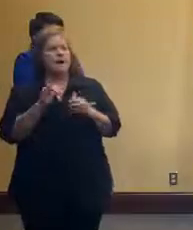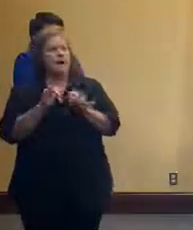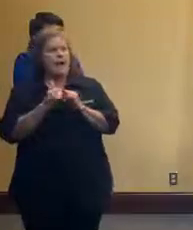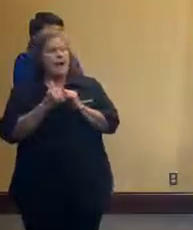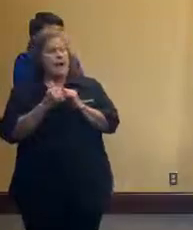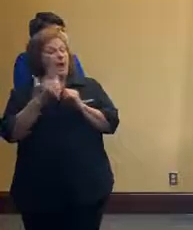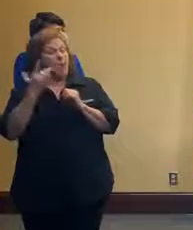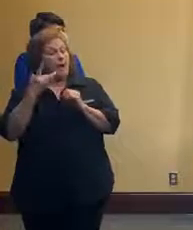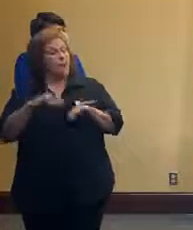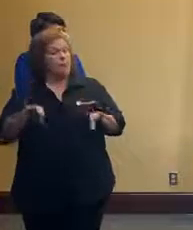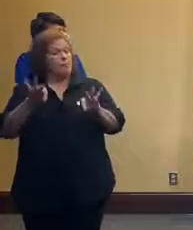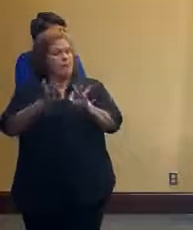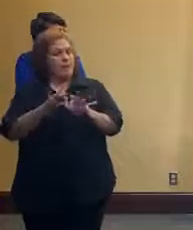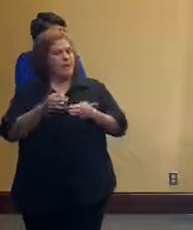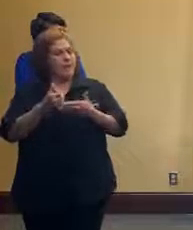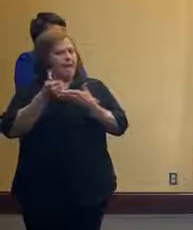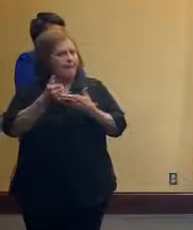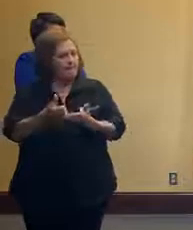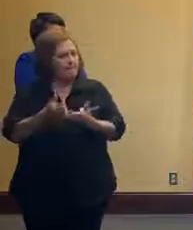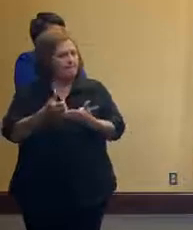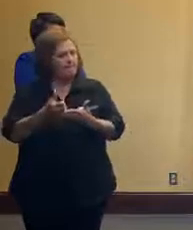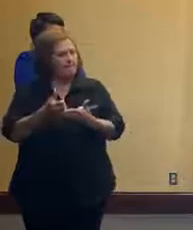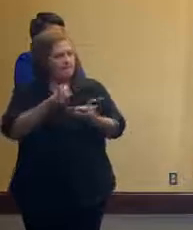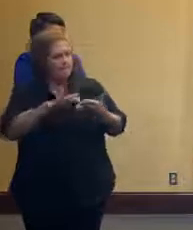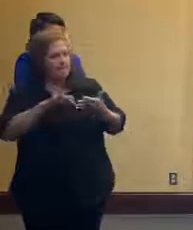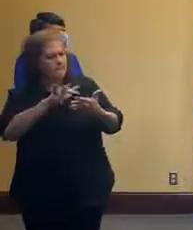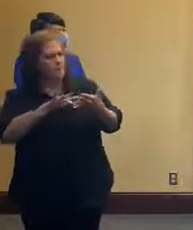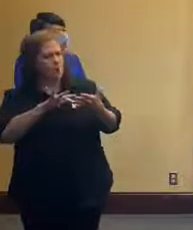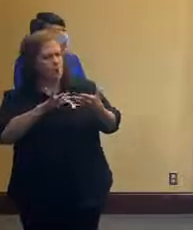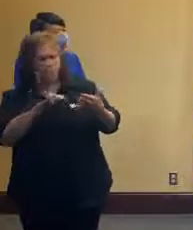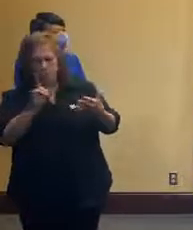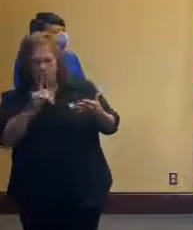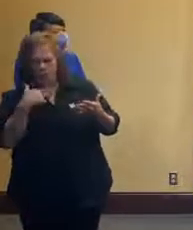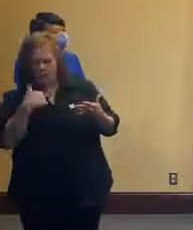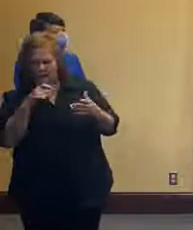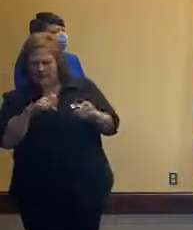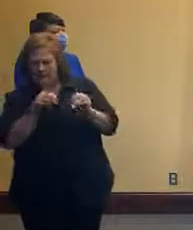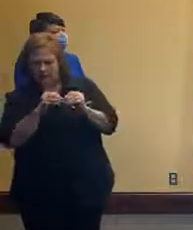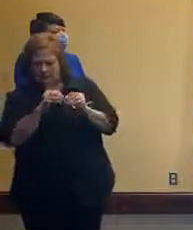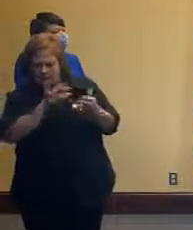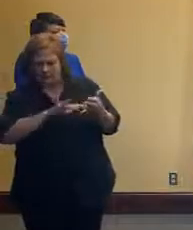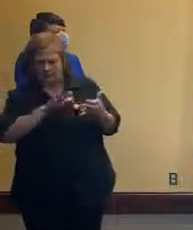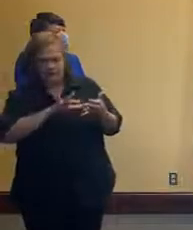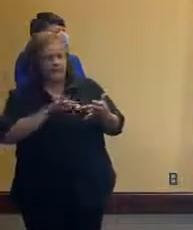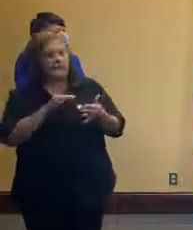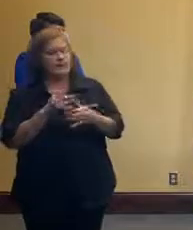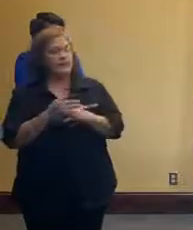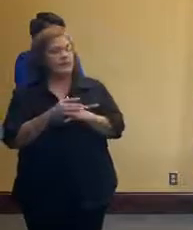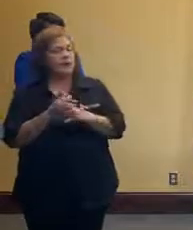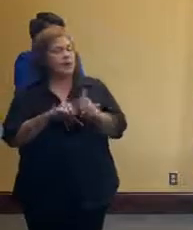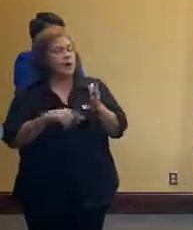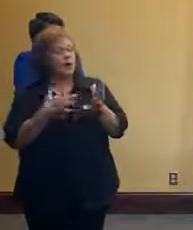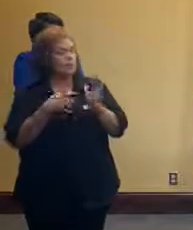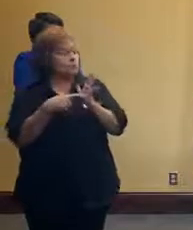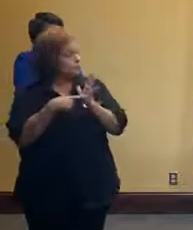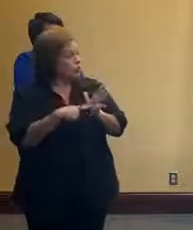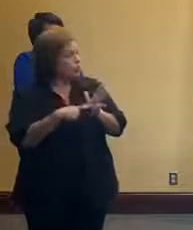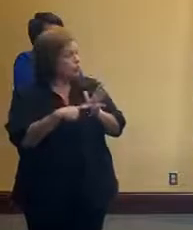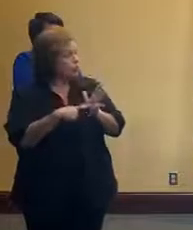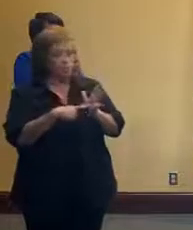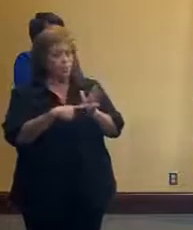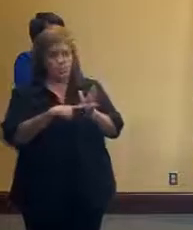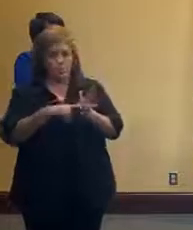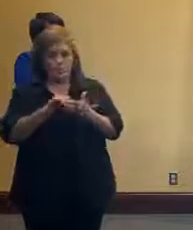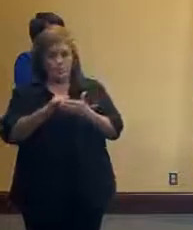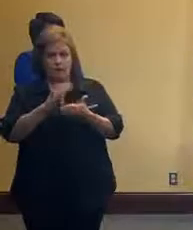Why that's important helps us guide where we need to do some of our analysis and our assumptions. What I wanted to show on the second graph,